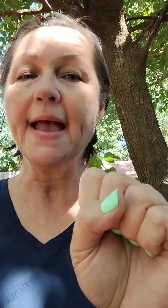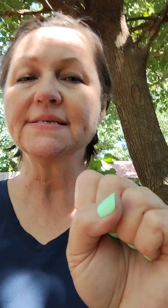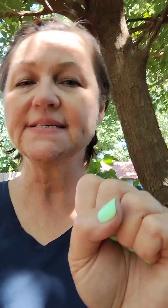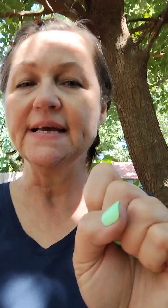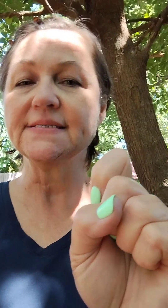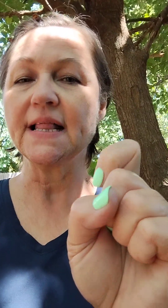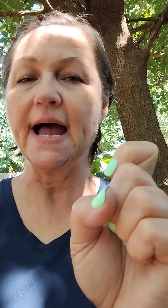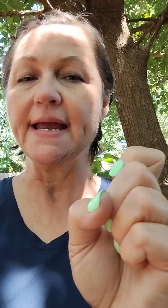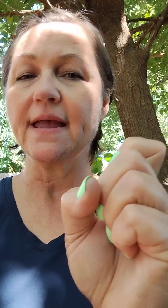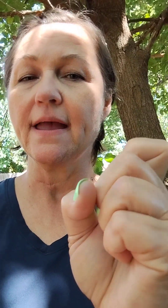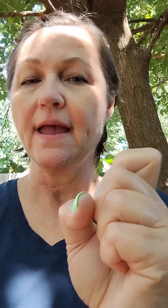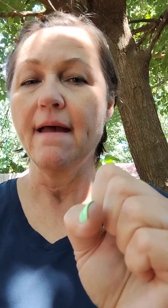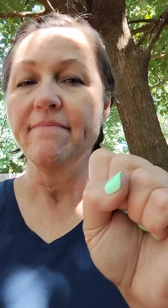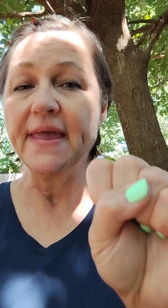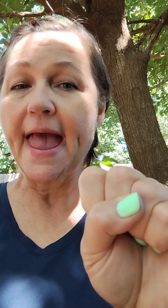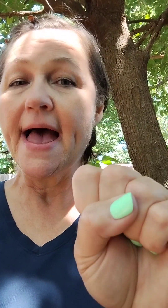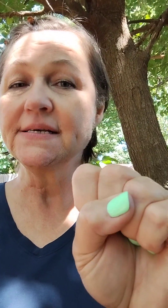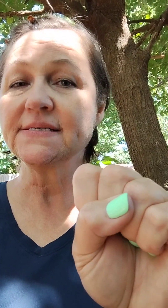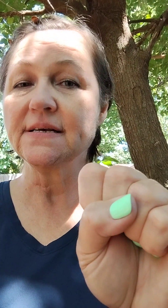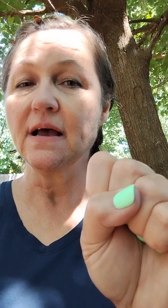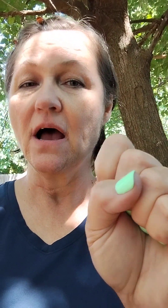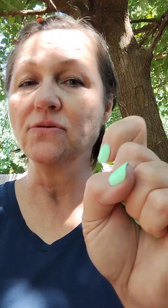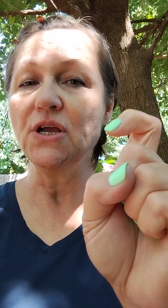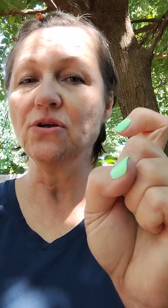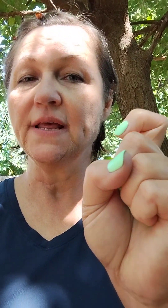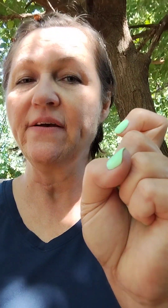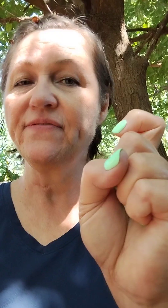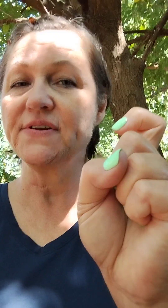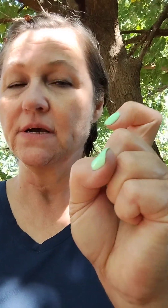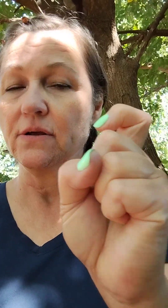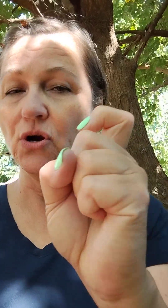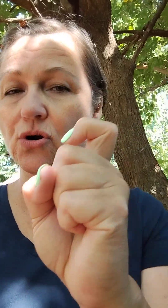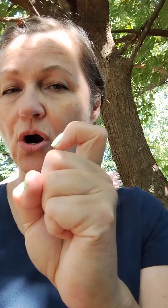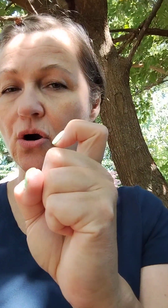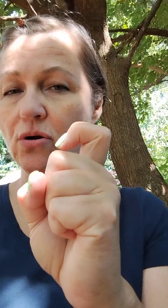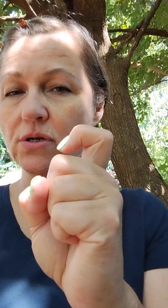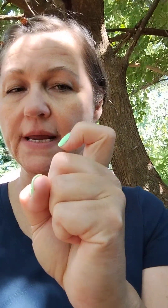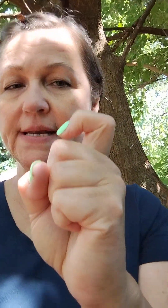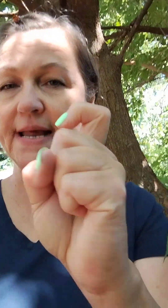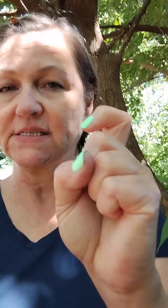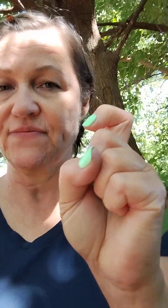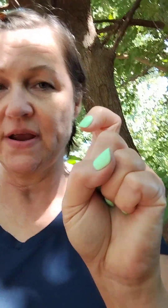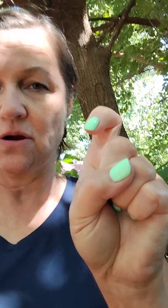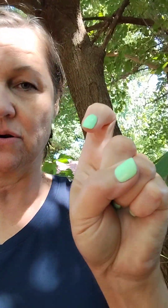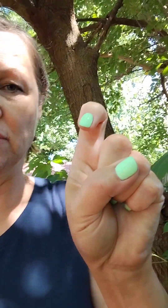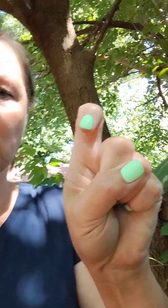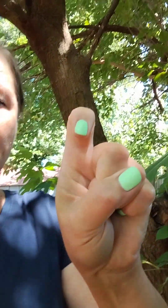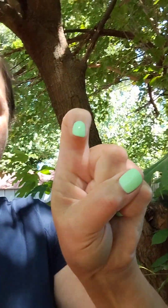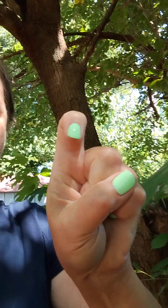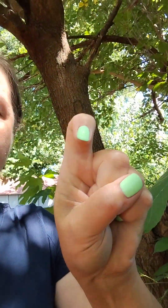X is like the S, only you lift your curled index finger.